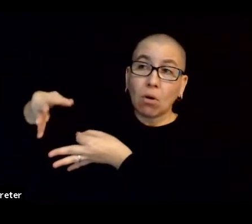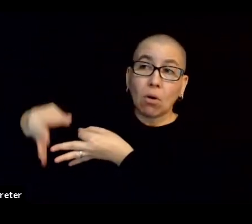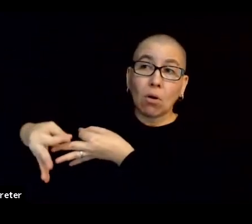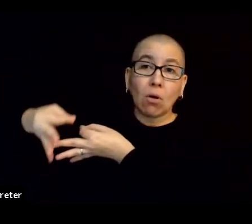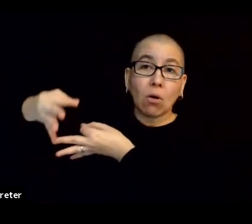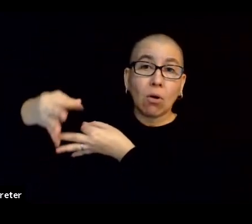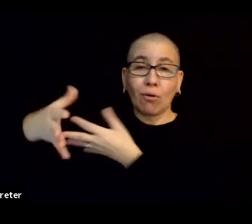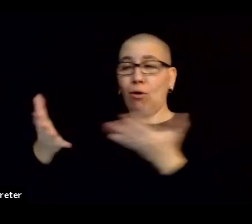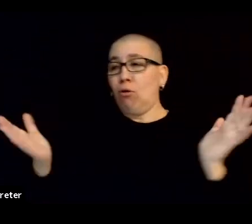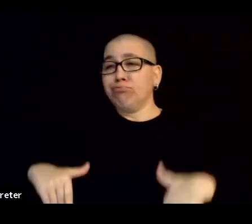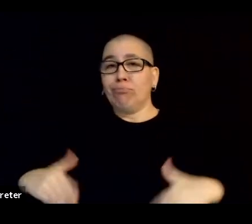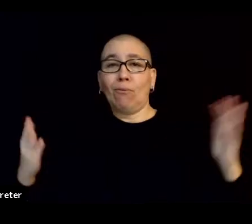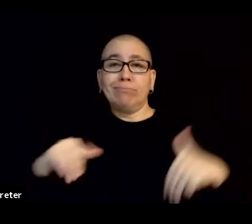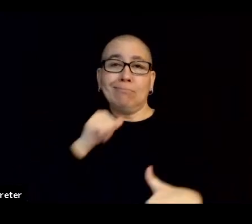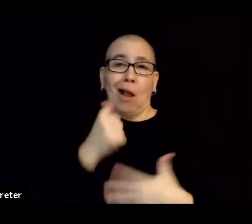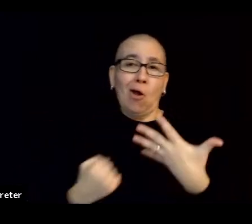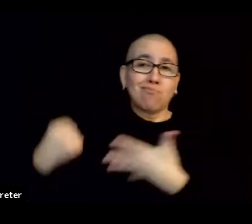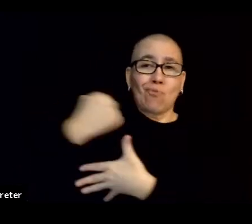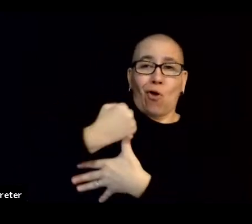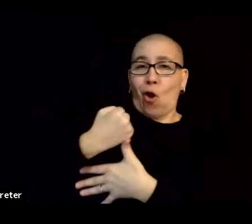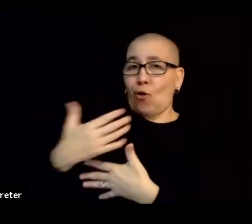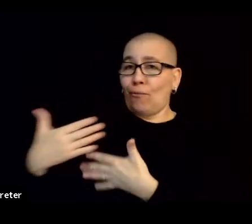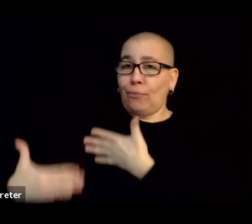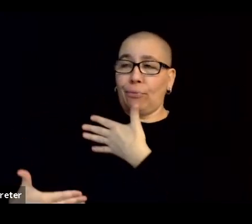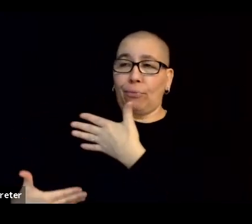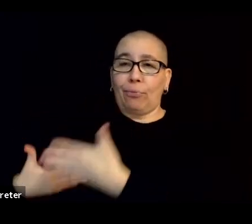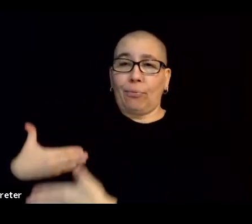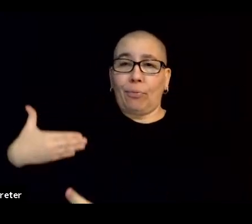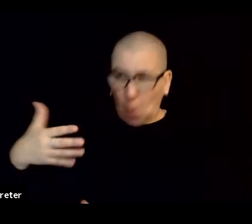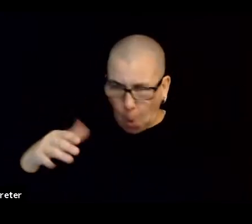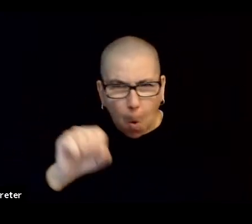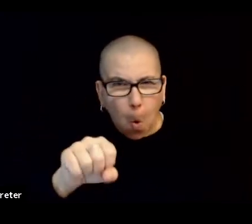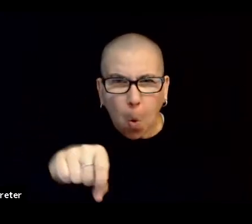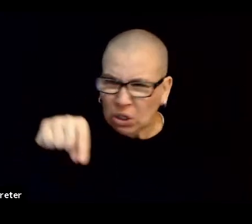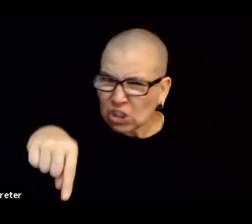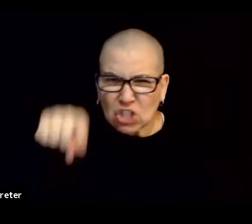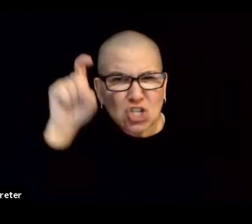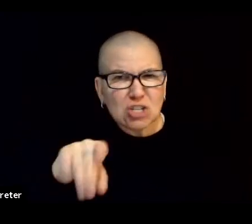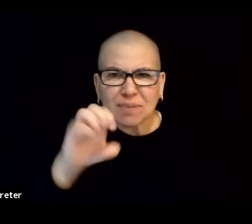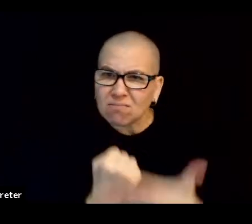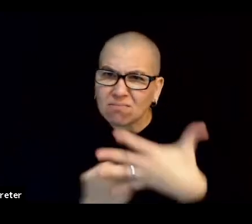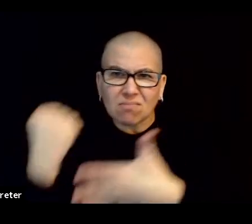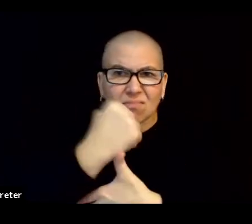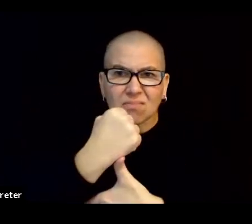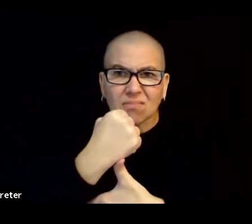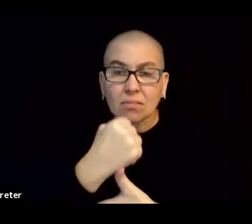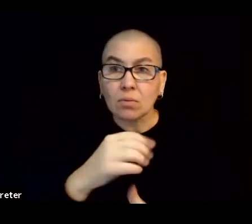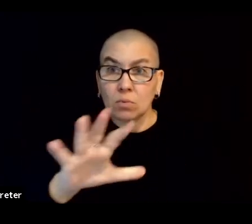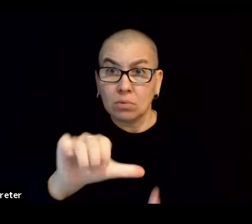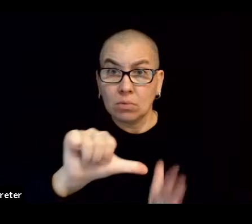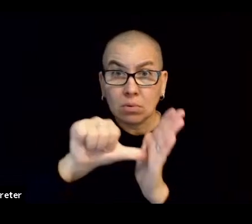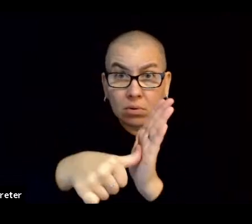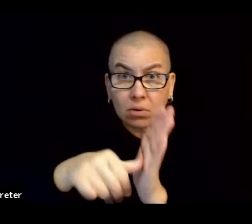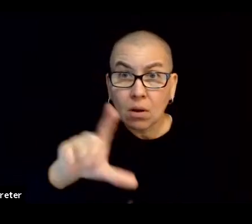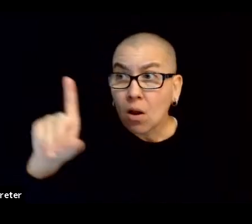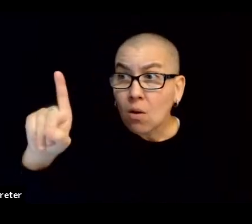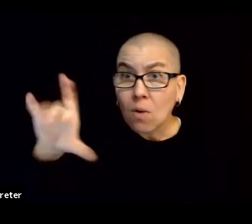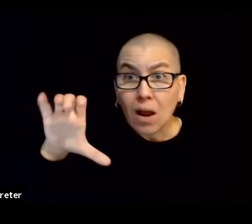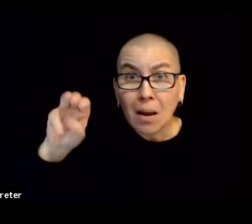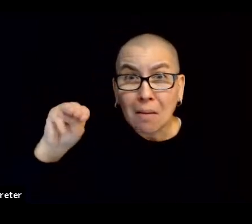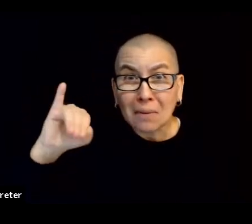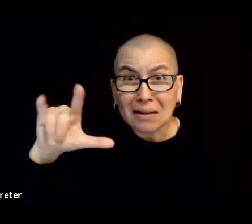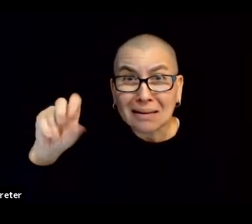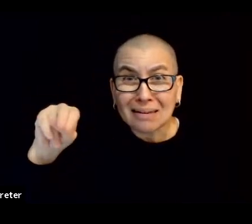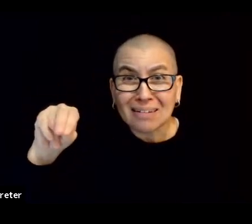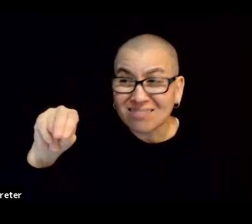and Minnesotans are thinking about is 100 million in 100 days is not enough. It's still not enough. And that's the thing that I